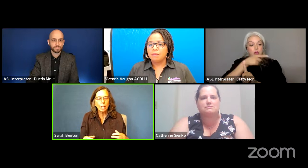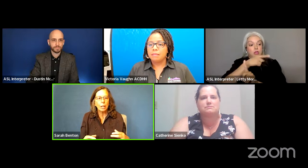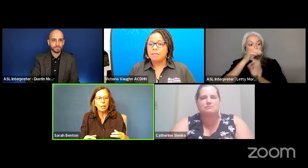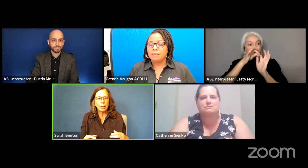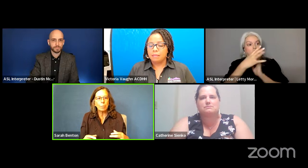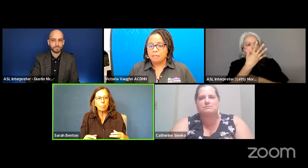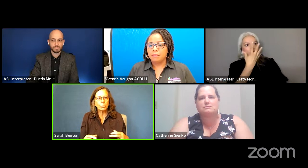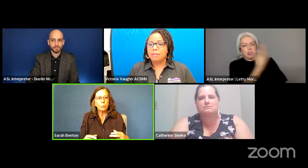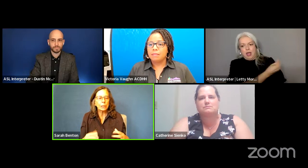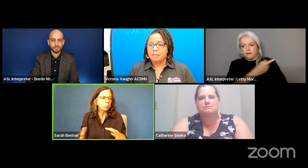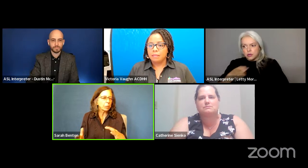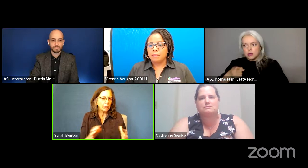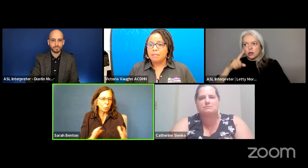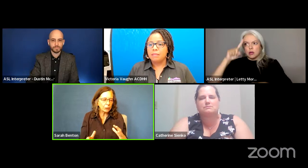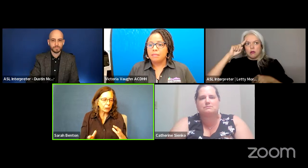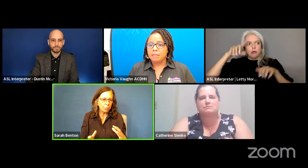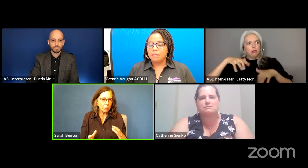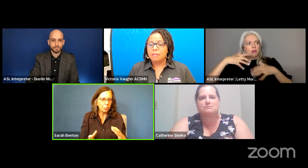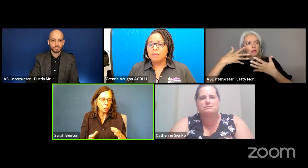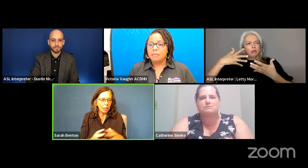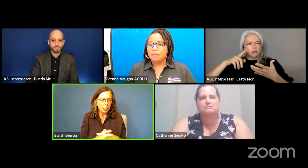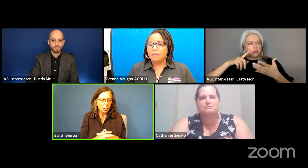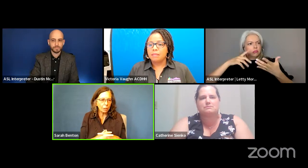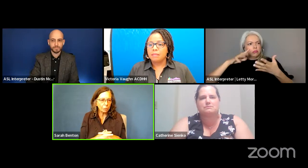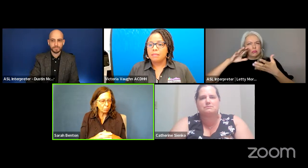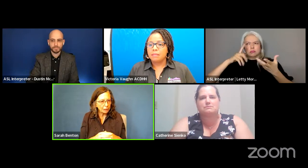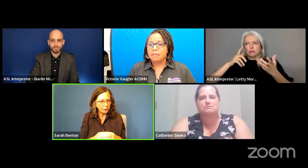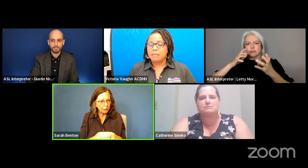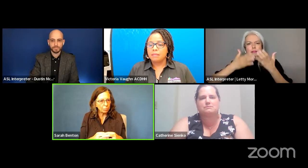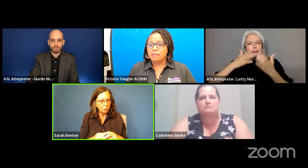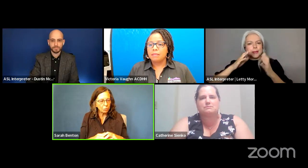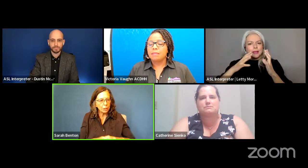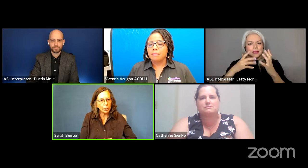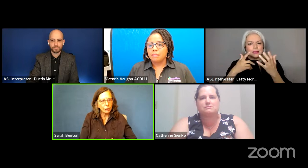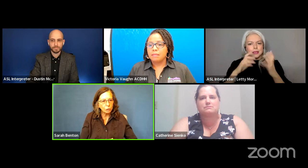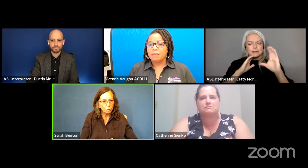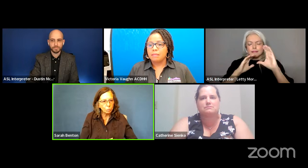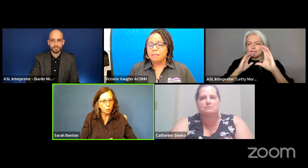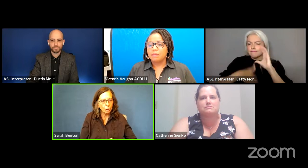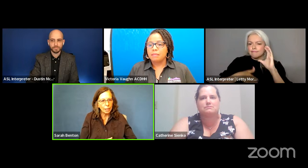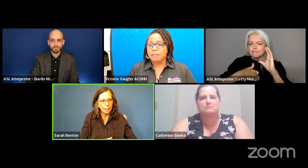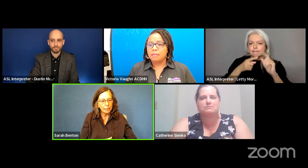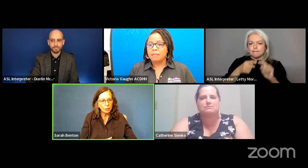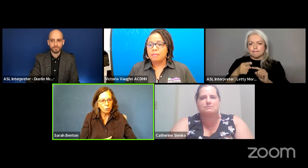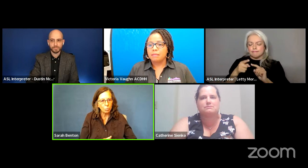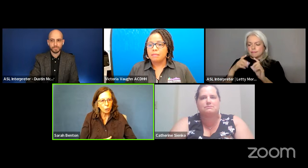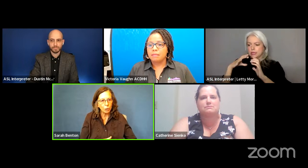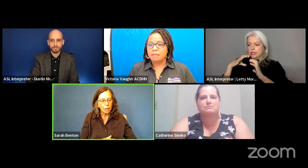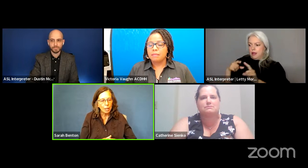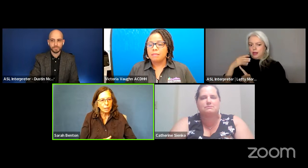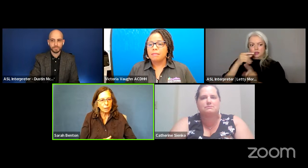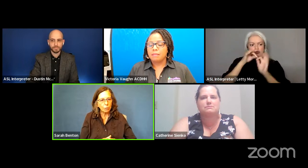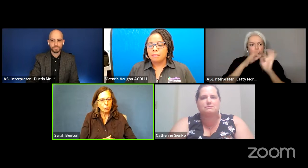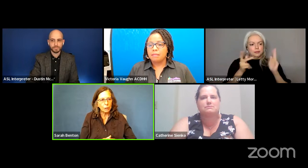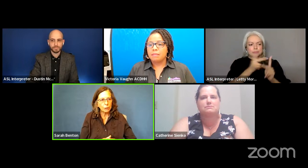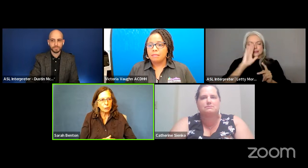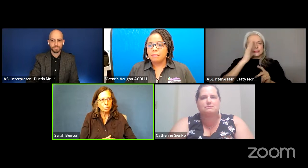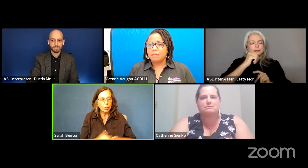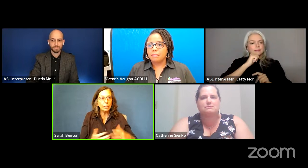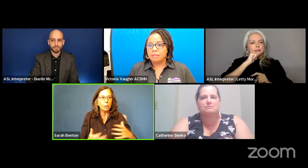vanished. It seemed that there was some communication that was missing between the consumer and the interpreter,